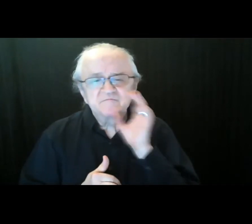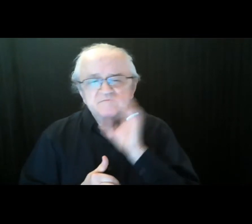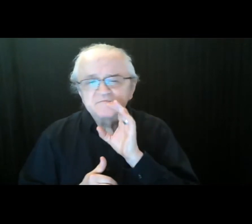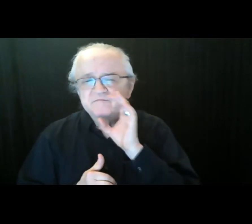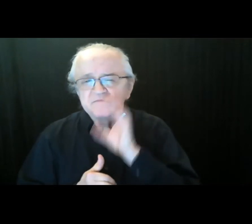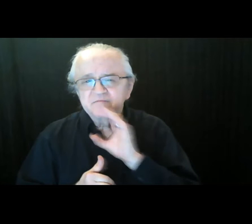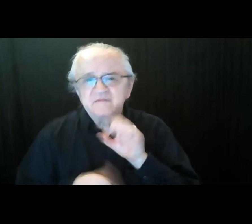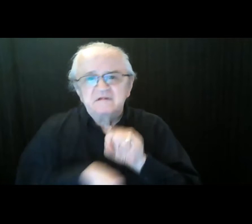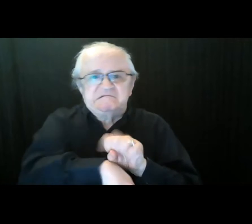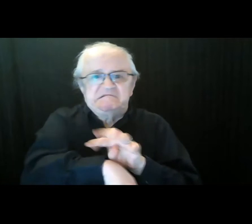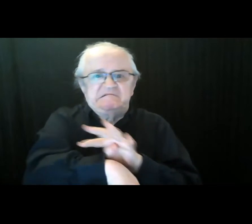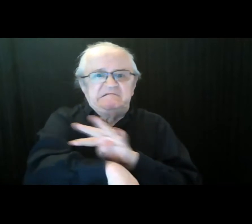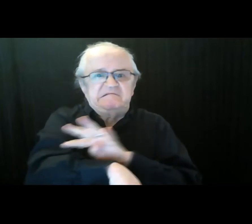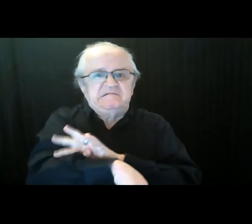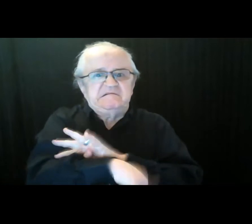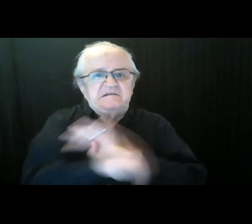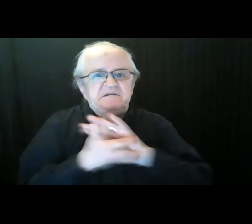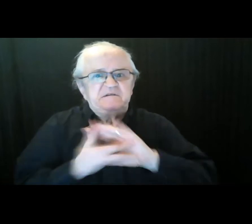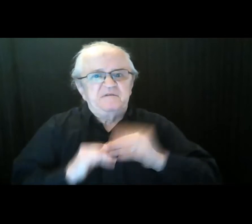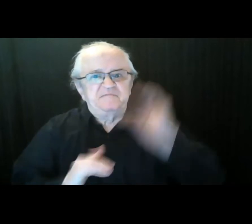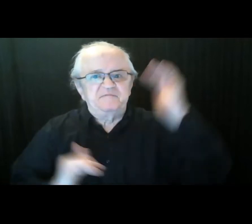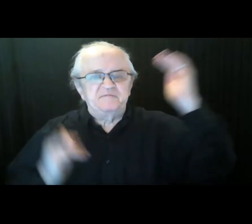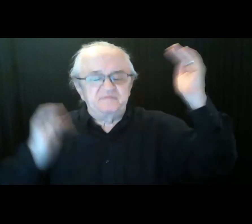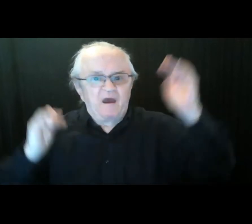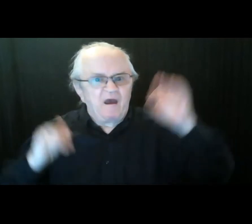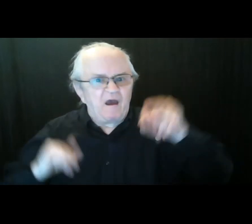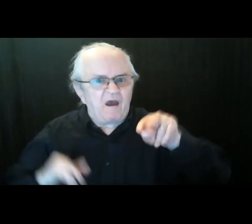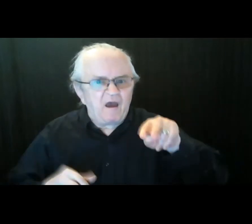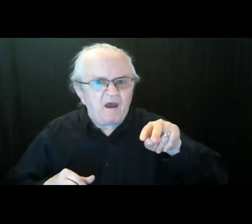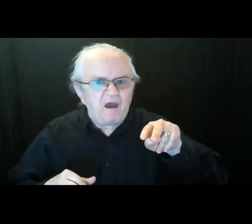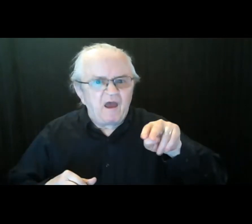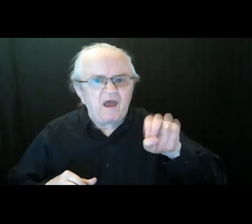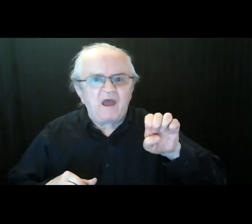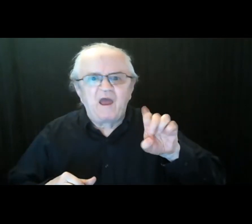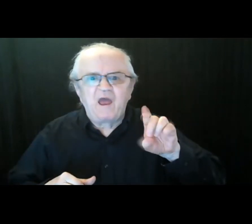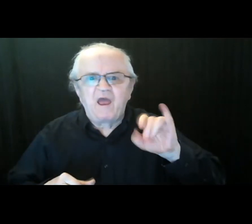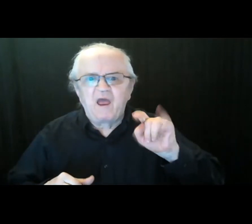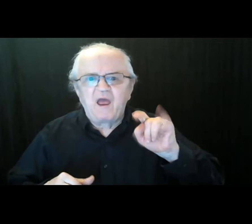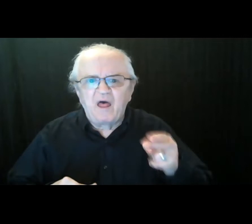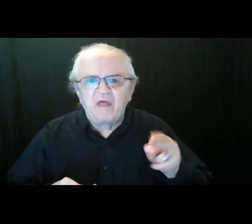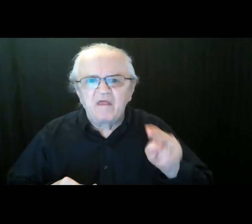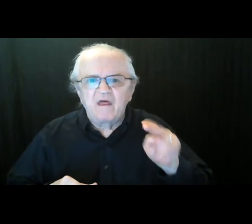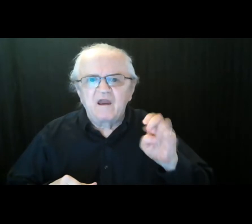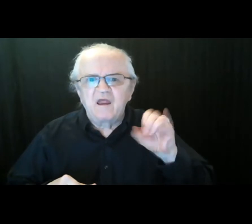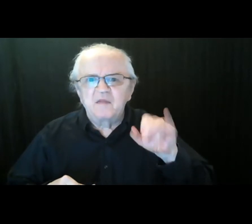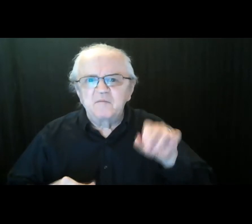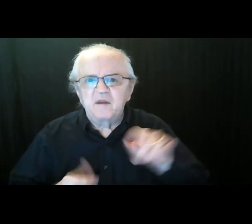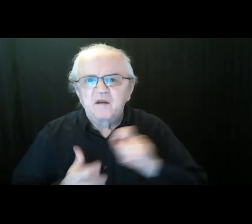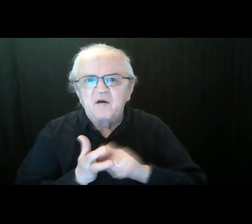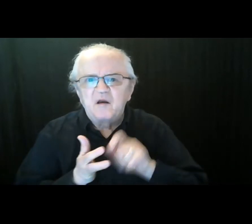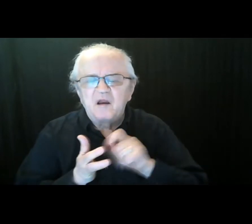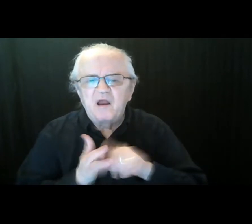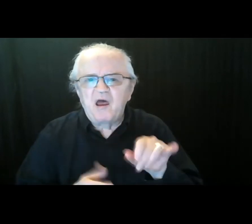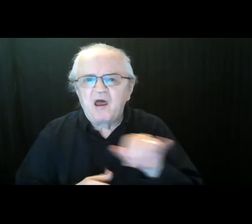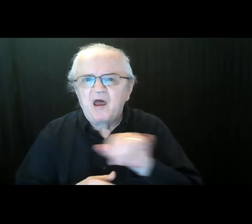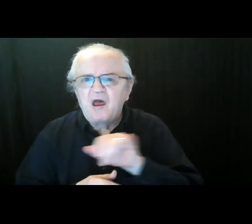to find an adult story by E. Nesbitt, or Edith Nesbitt. And it was set in England, and I was